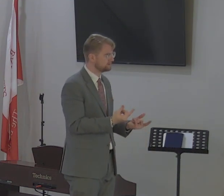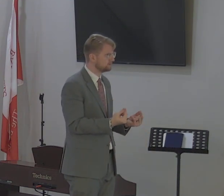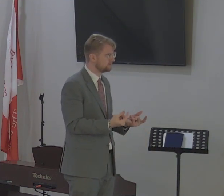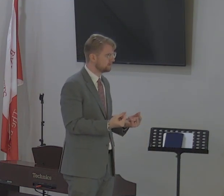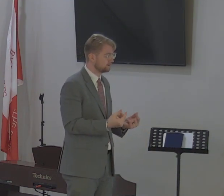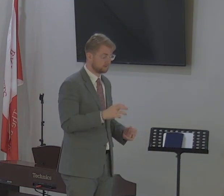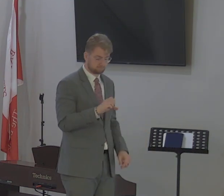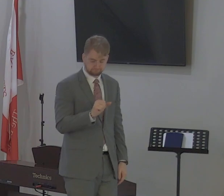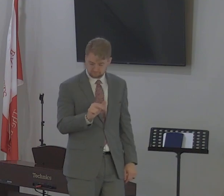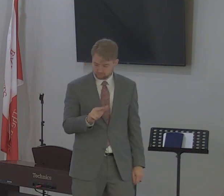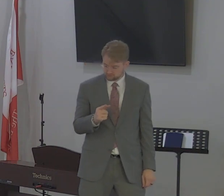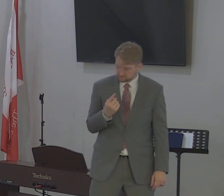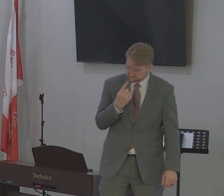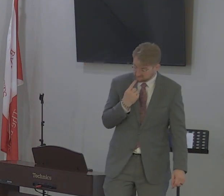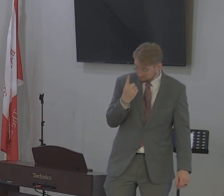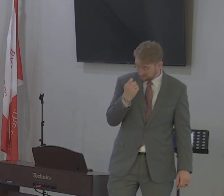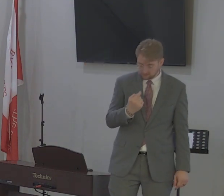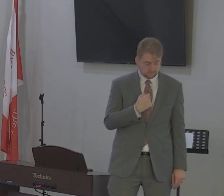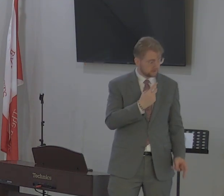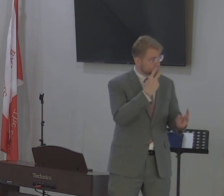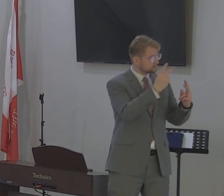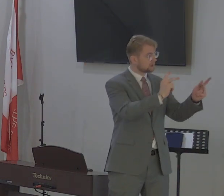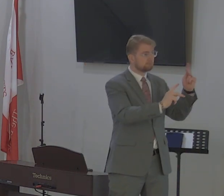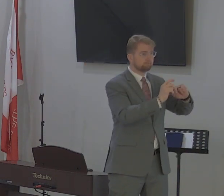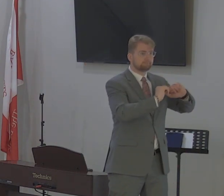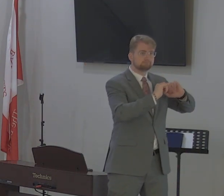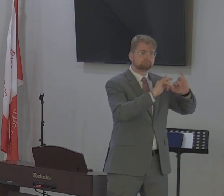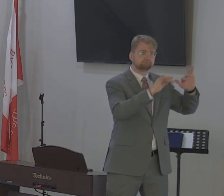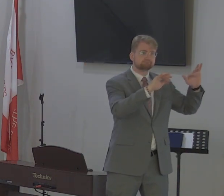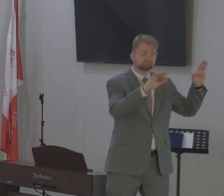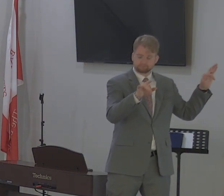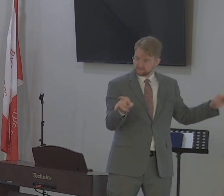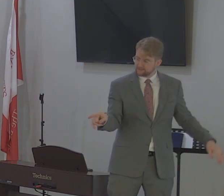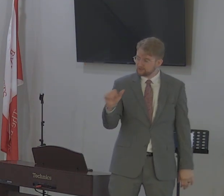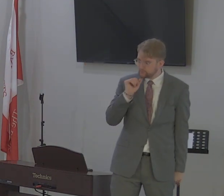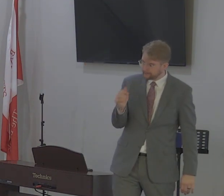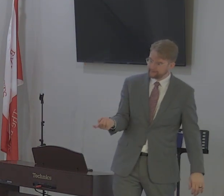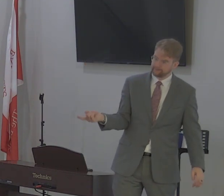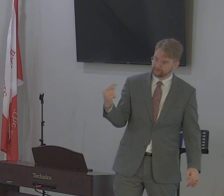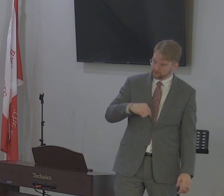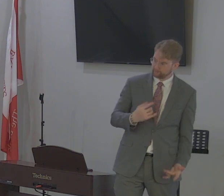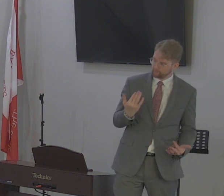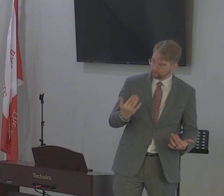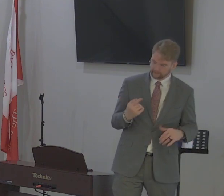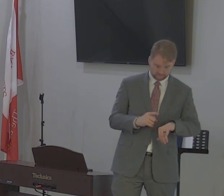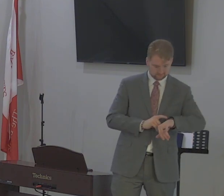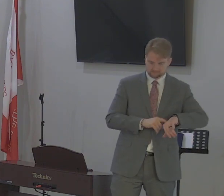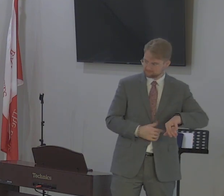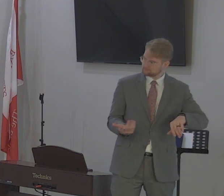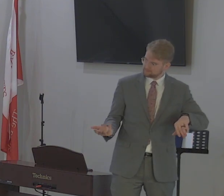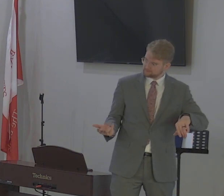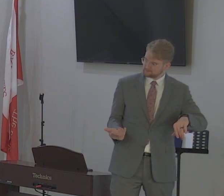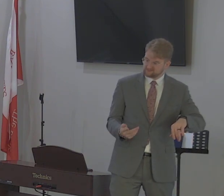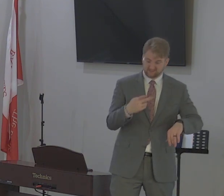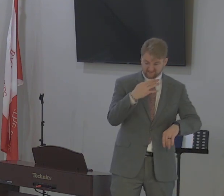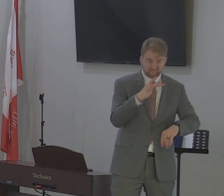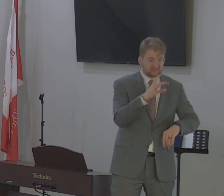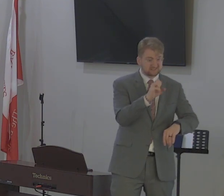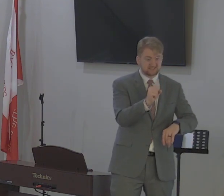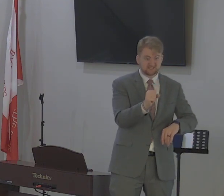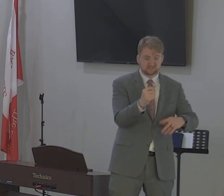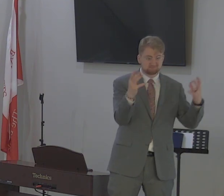Saul said, well, because I saw that the people were scattered from me, and that thou camest not within the days appointed, and that the Philistines gathered themselves